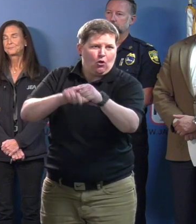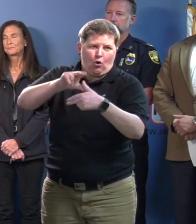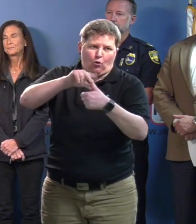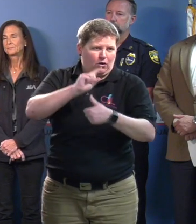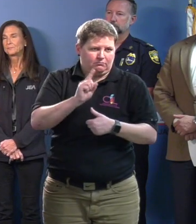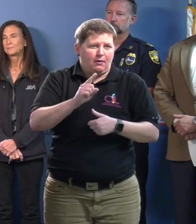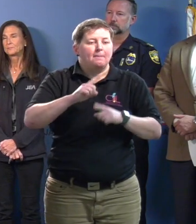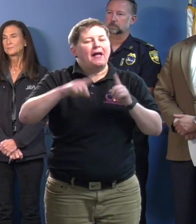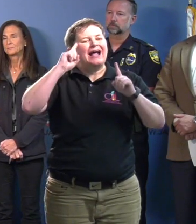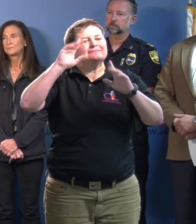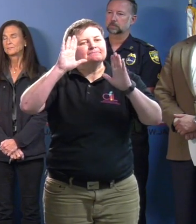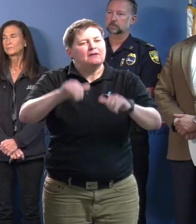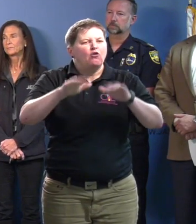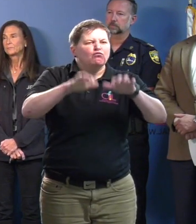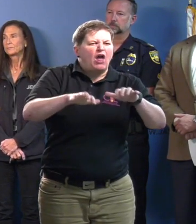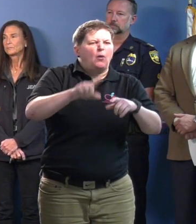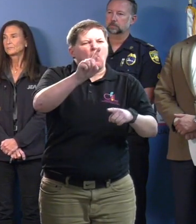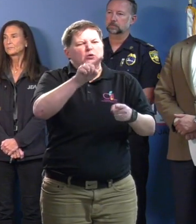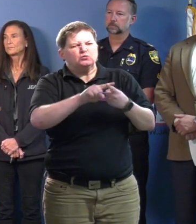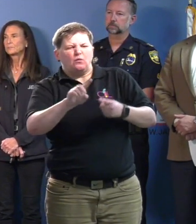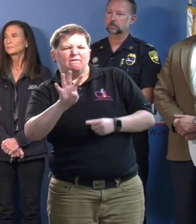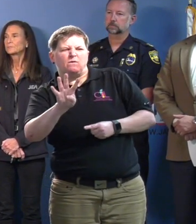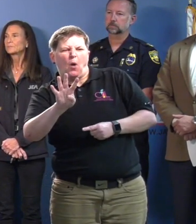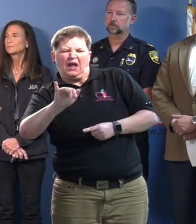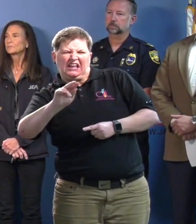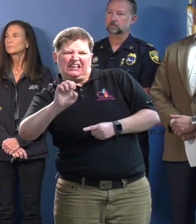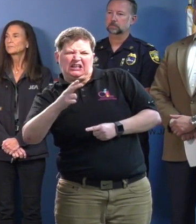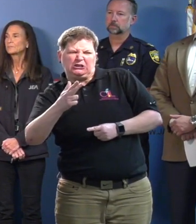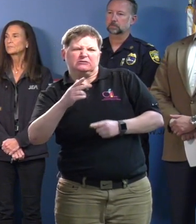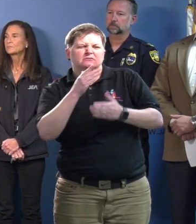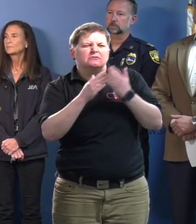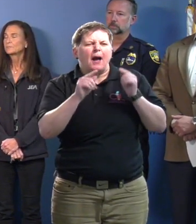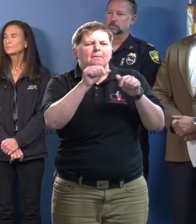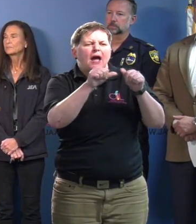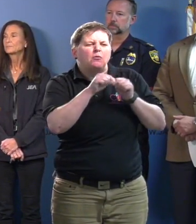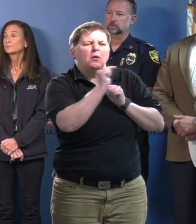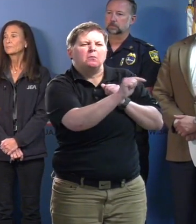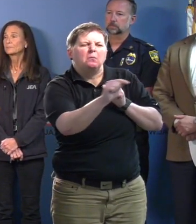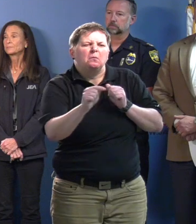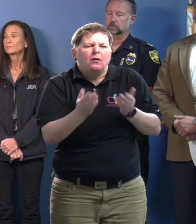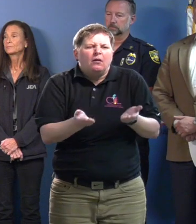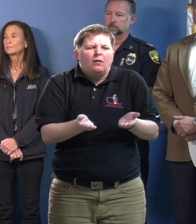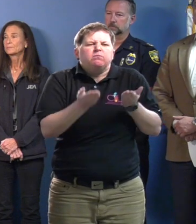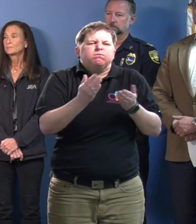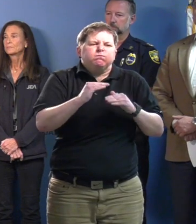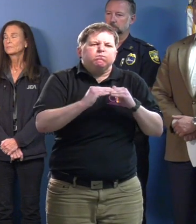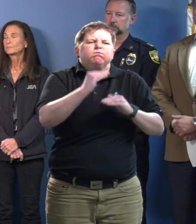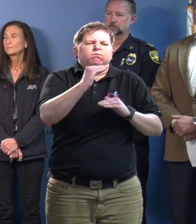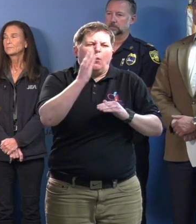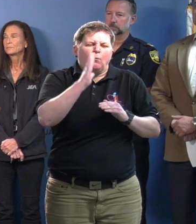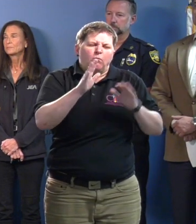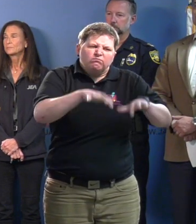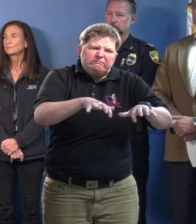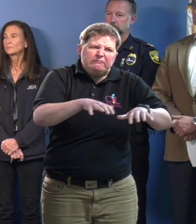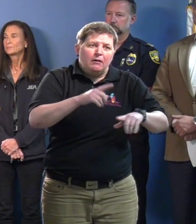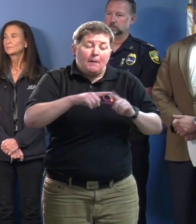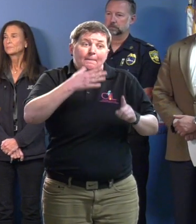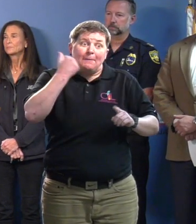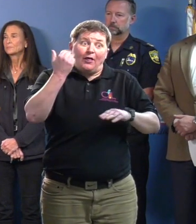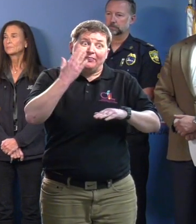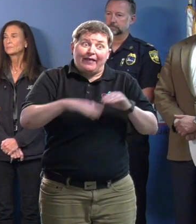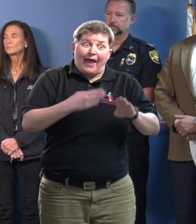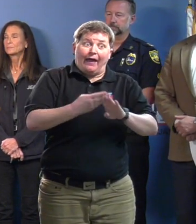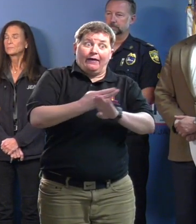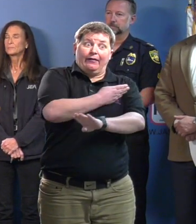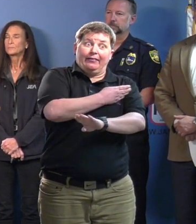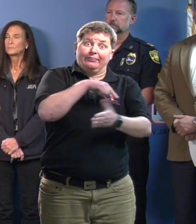4 inches with locally higher amounts. So better on that front than we were expecting earlier in the week. We're also anticipating